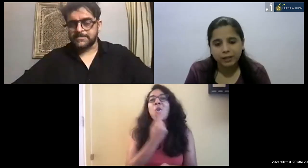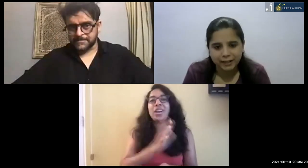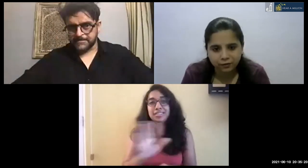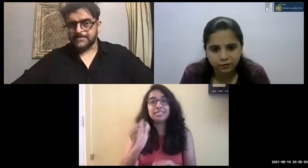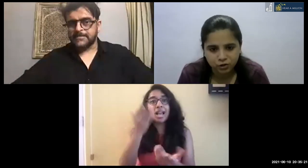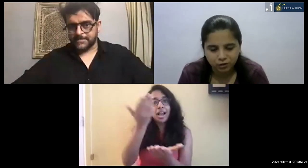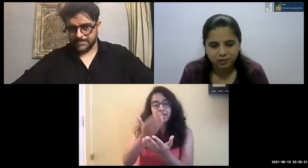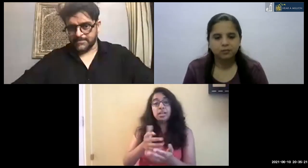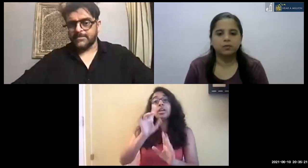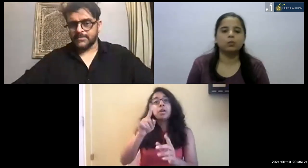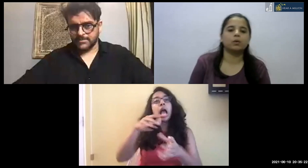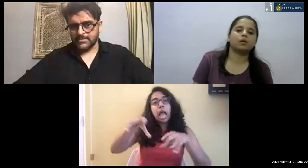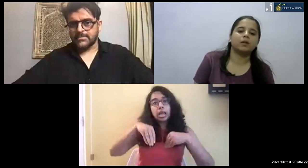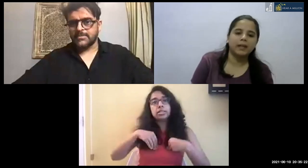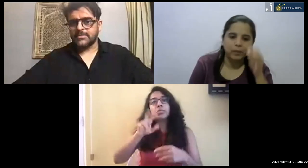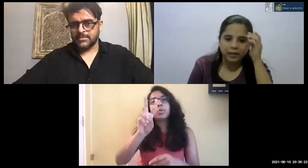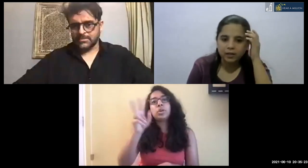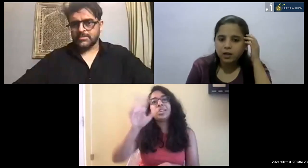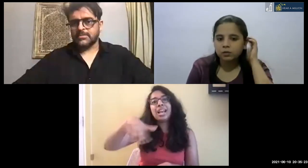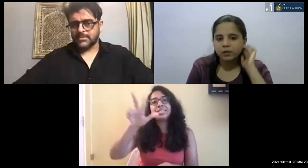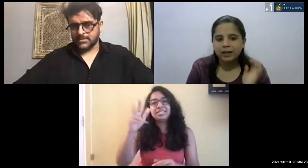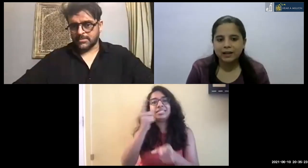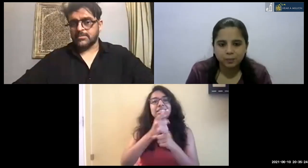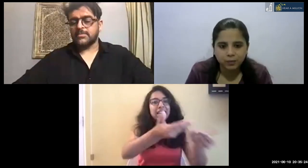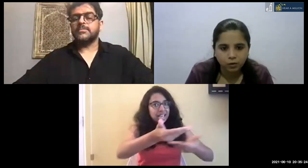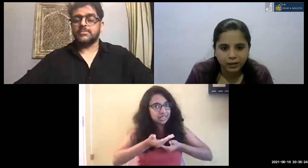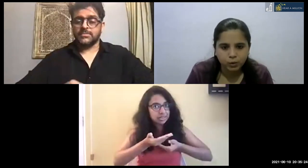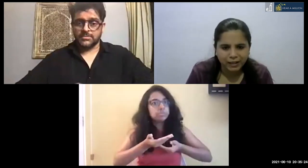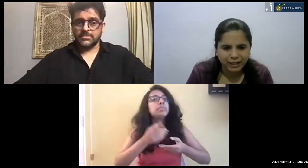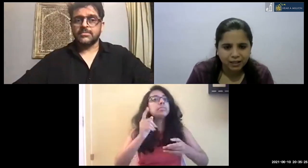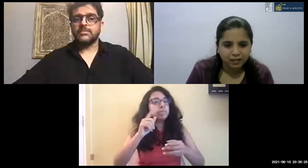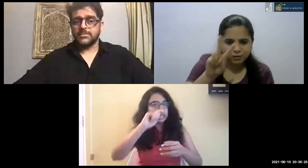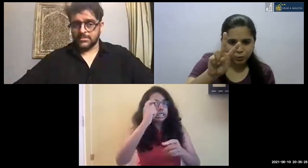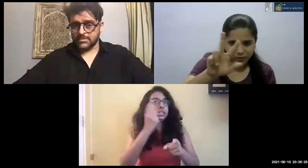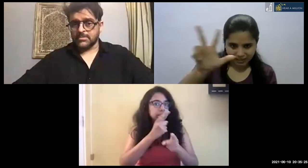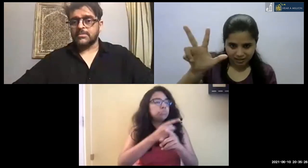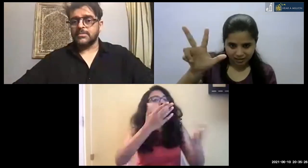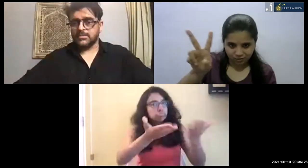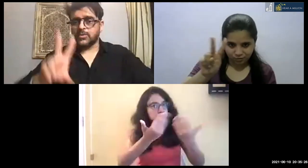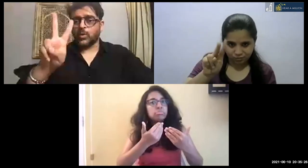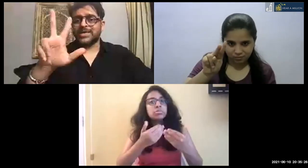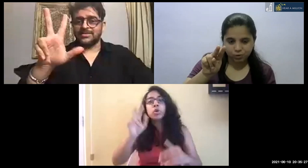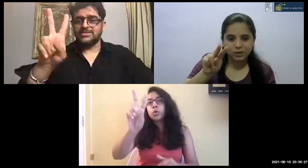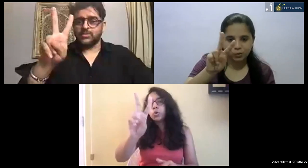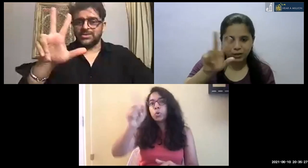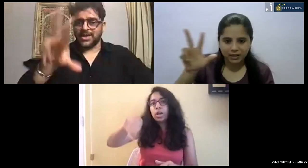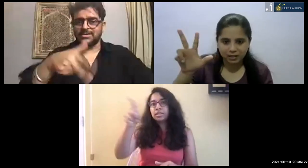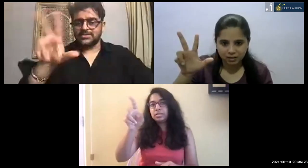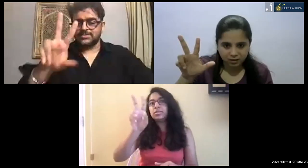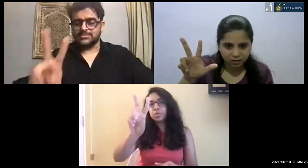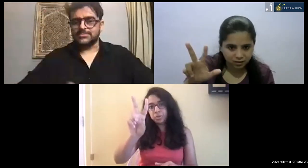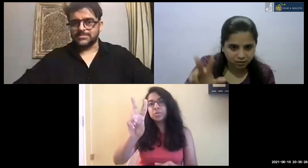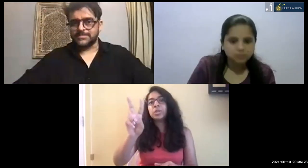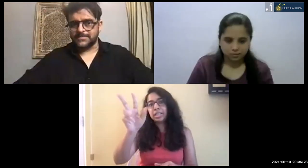also, no, only deaf teachers were the applicants. So we accepted only 20. You mean